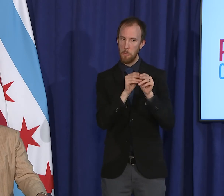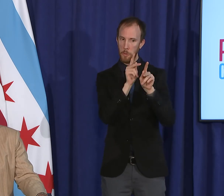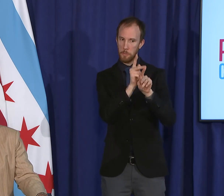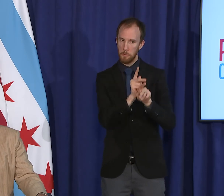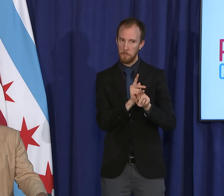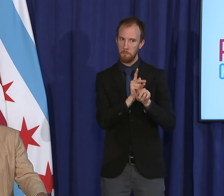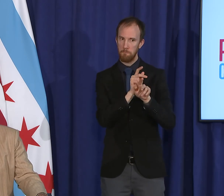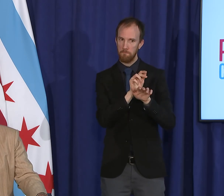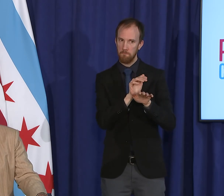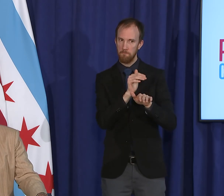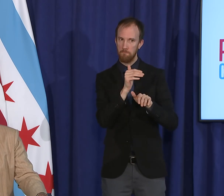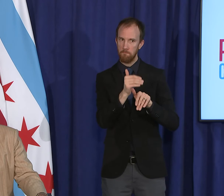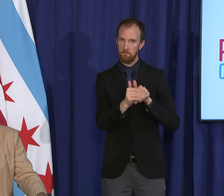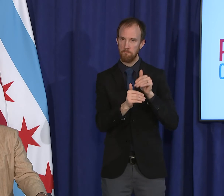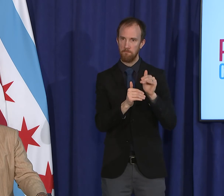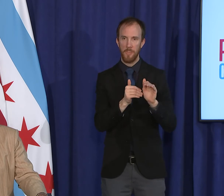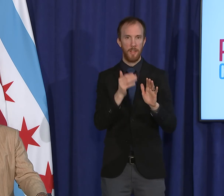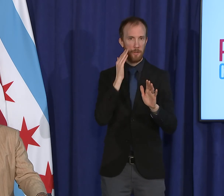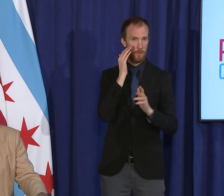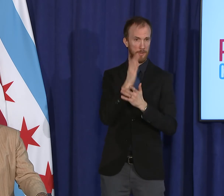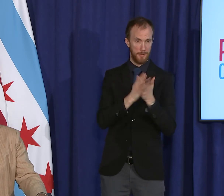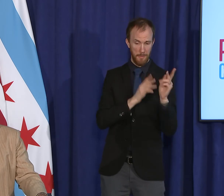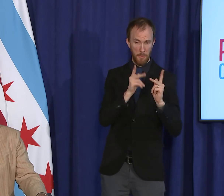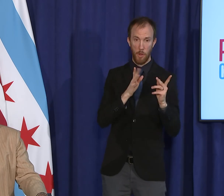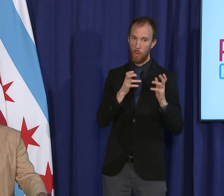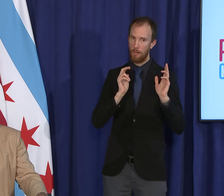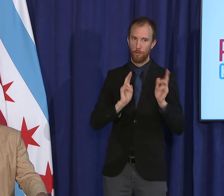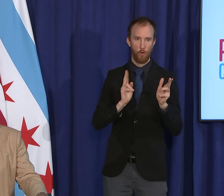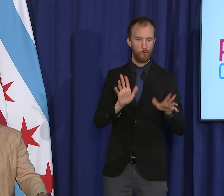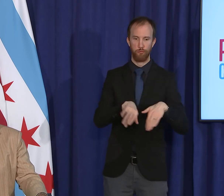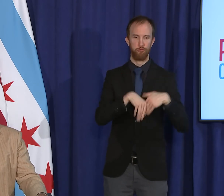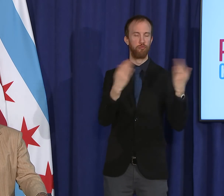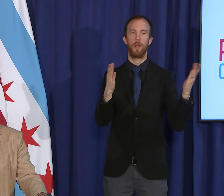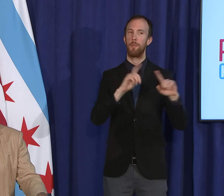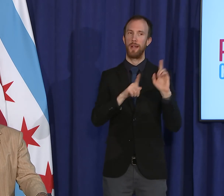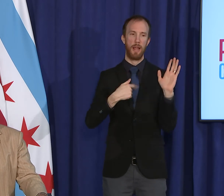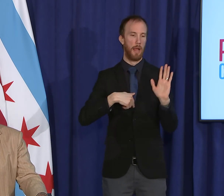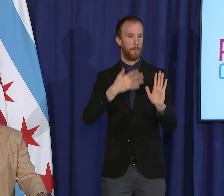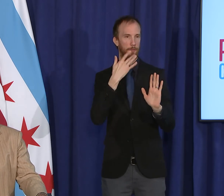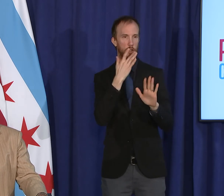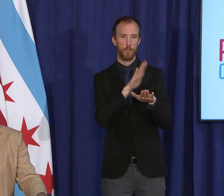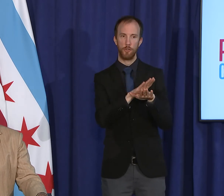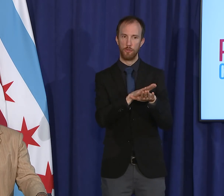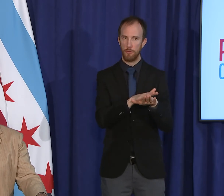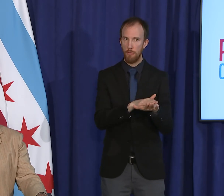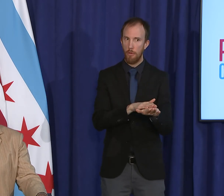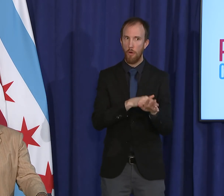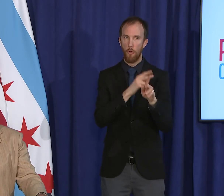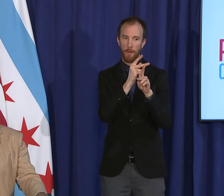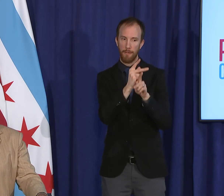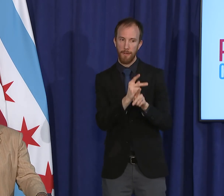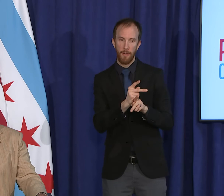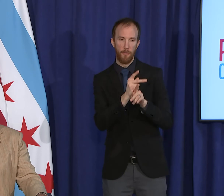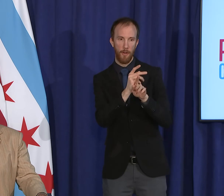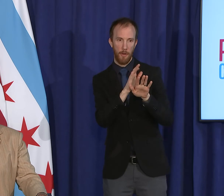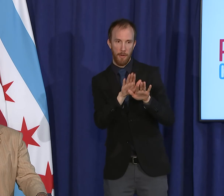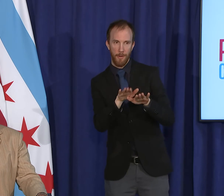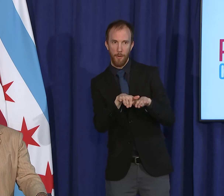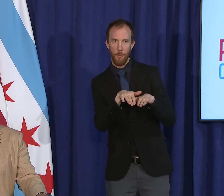some folks, but I'd rather be slow and steady and continue to be open than throw open the